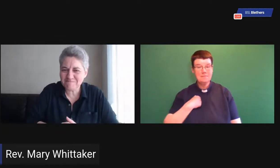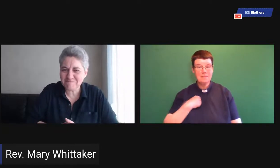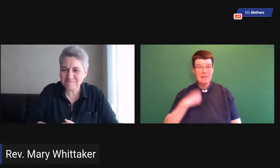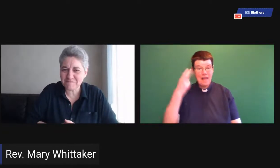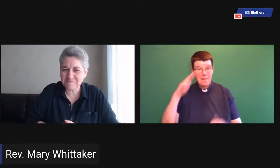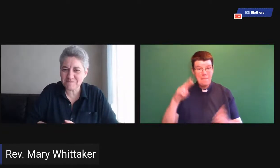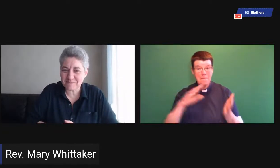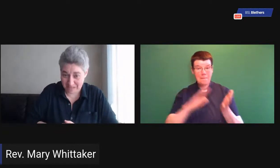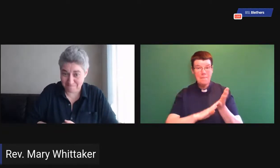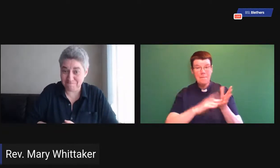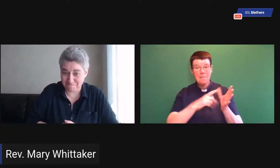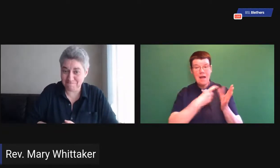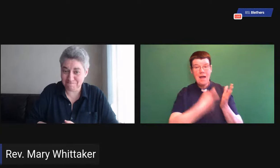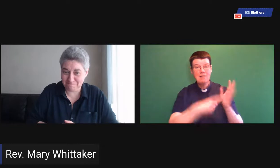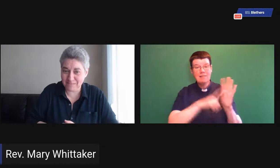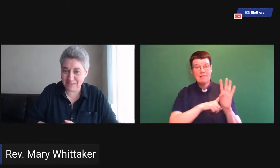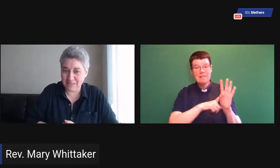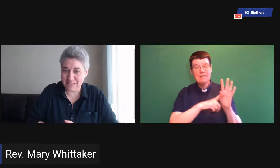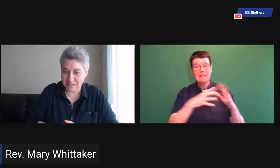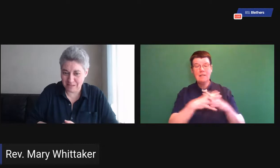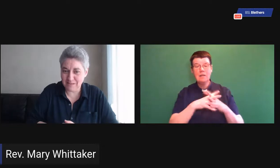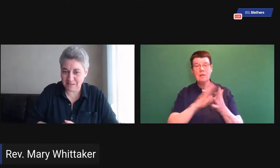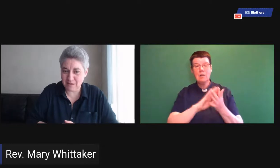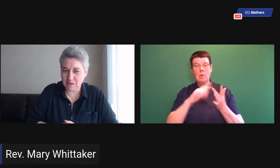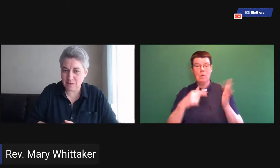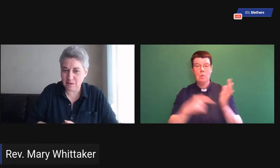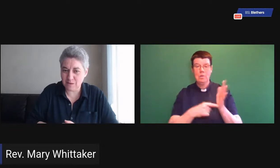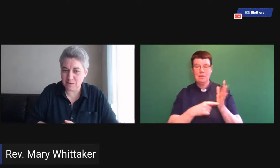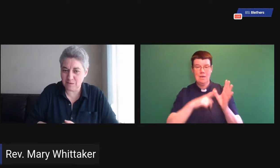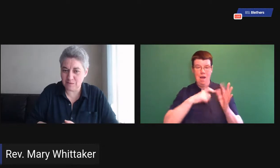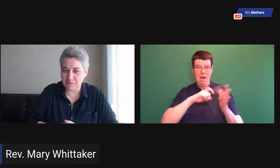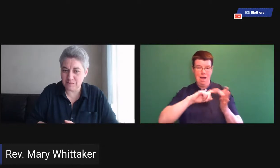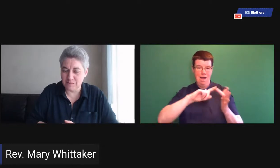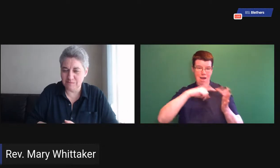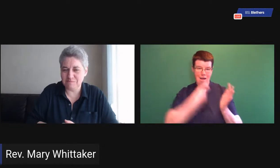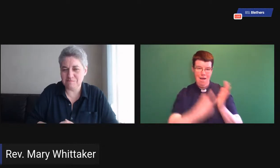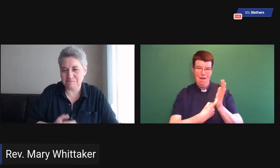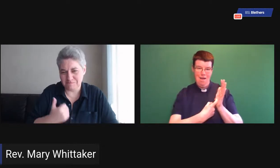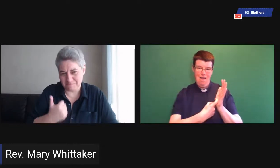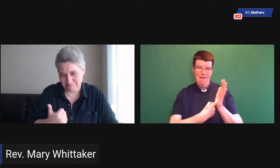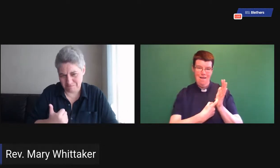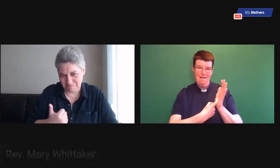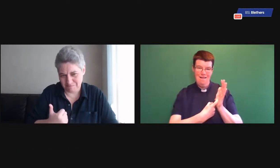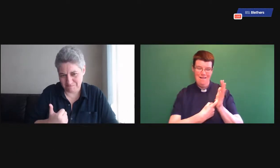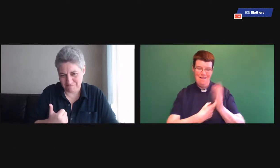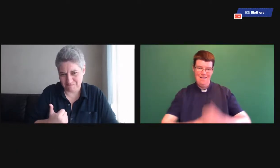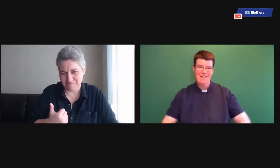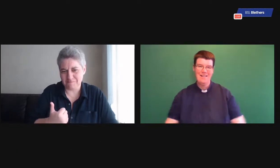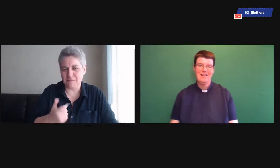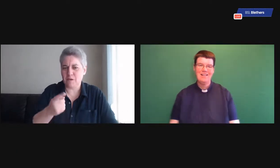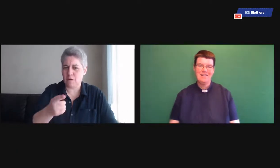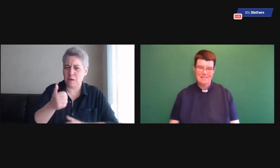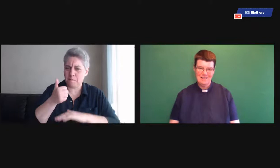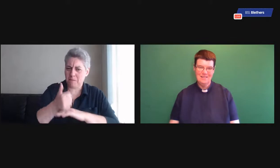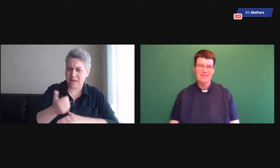please? My name is Mary Whittaker.